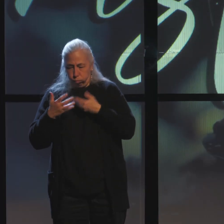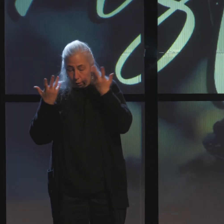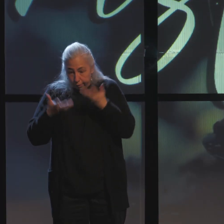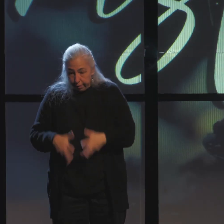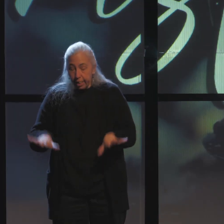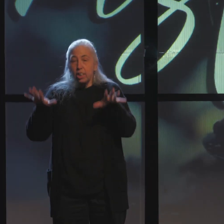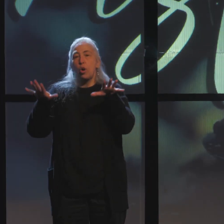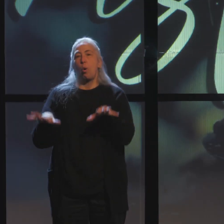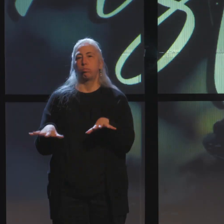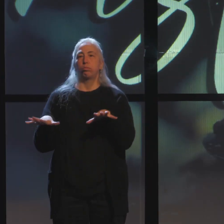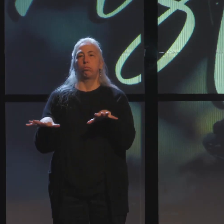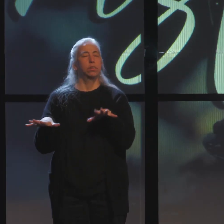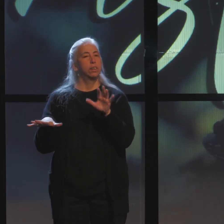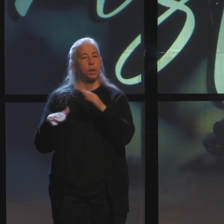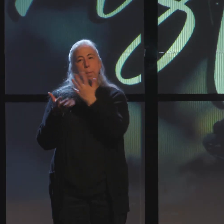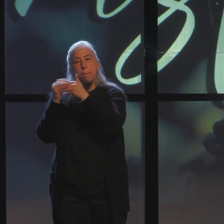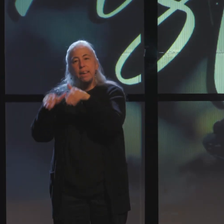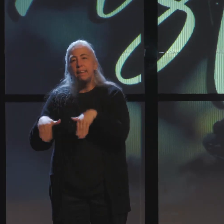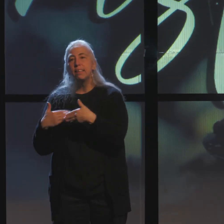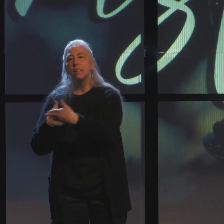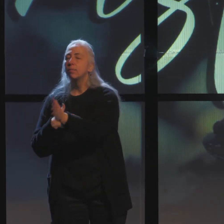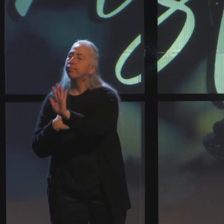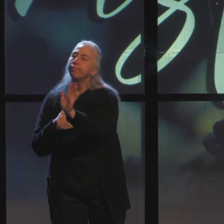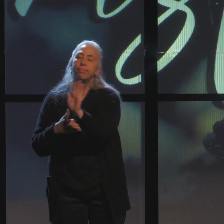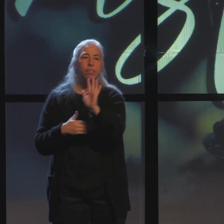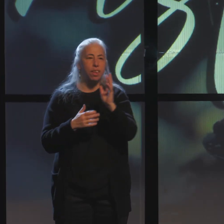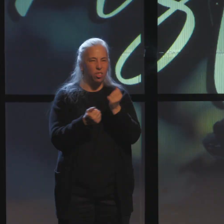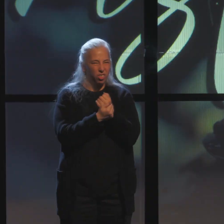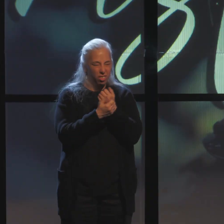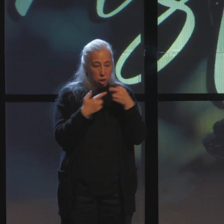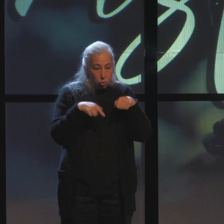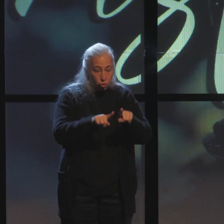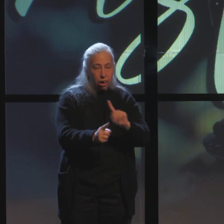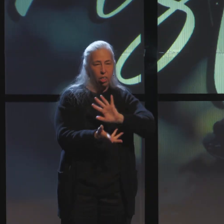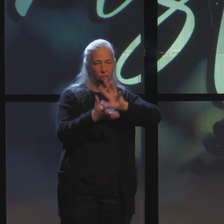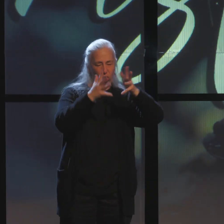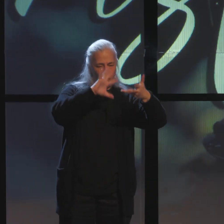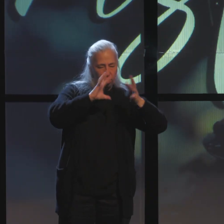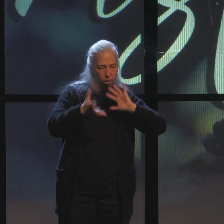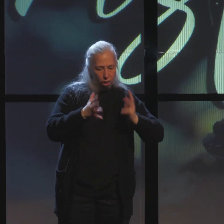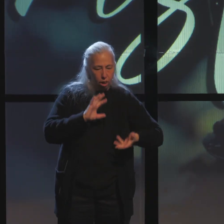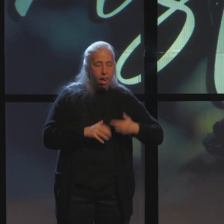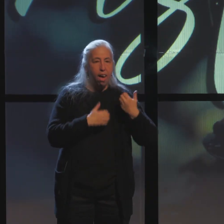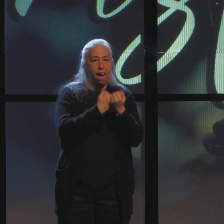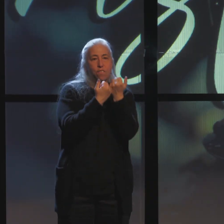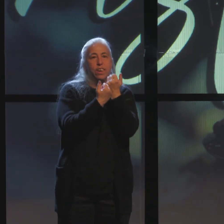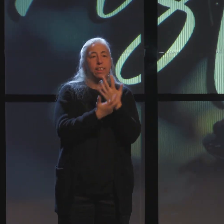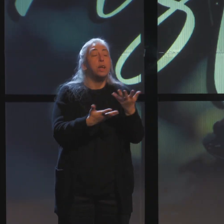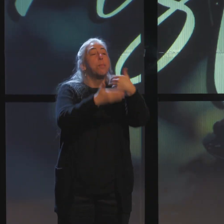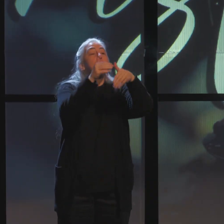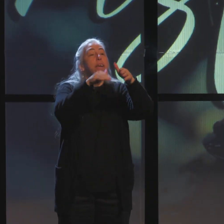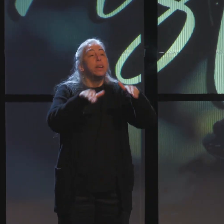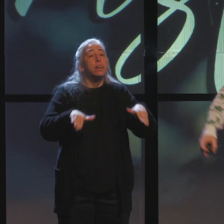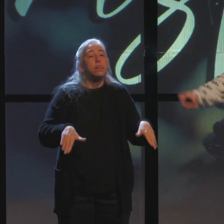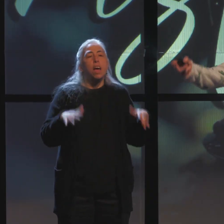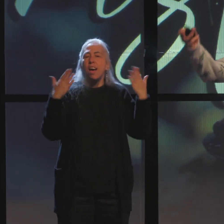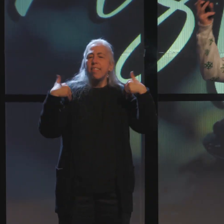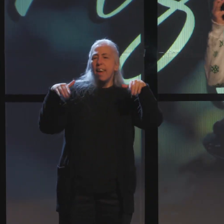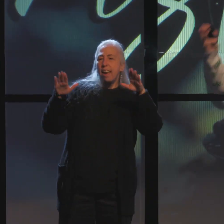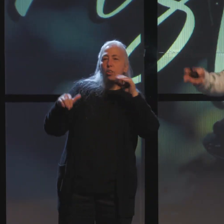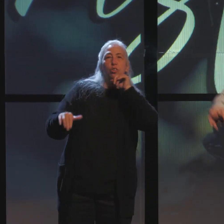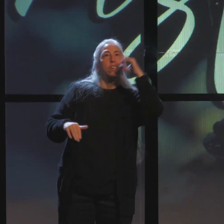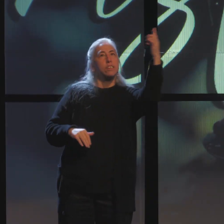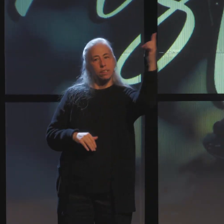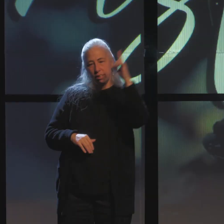that presence that's with us in the midst of the difficulty. See, the angels didn't come and start singing in the story because the world